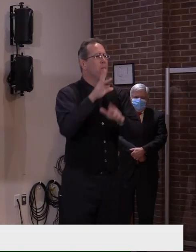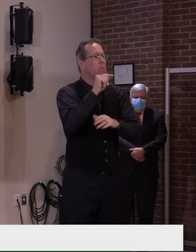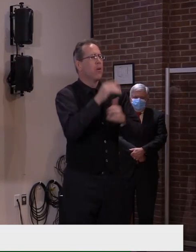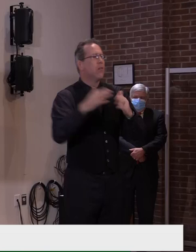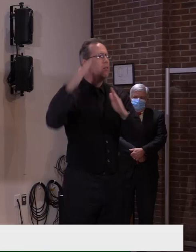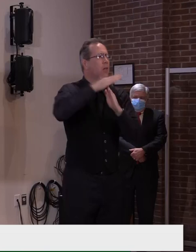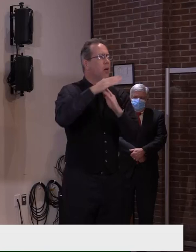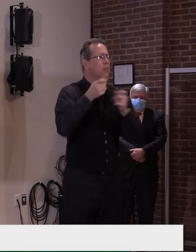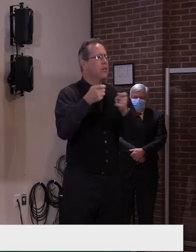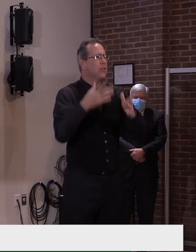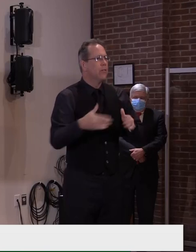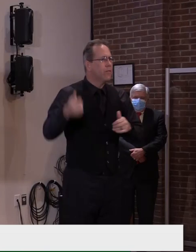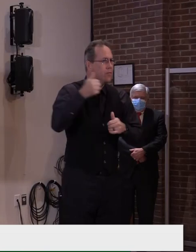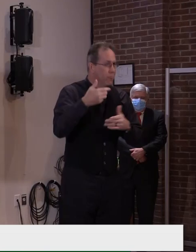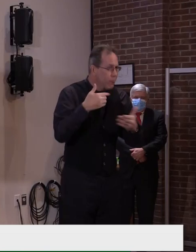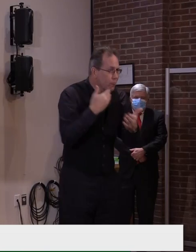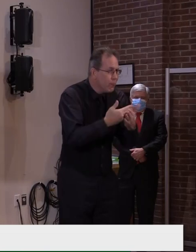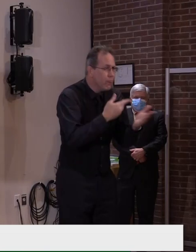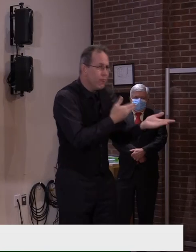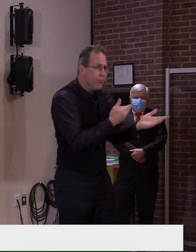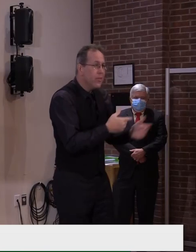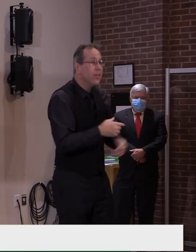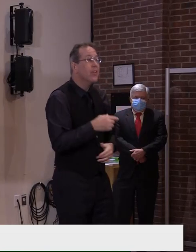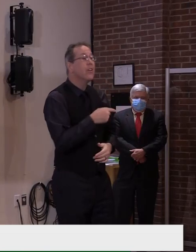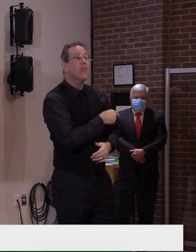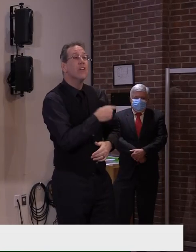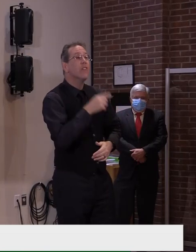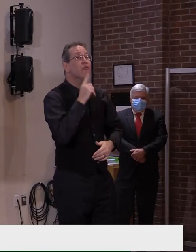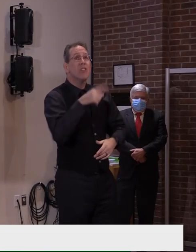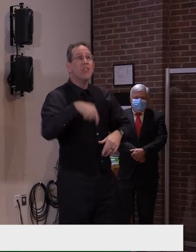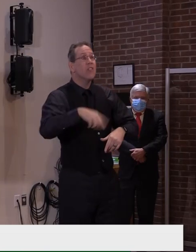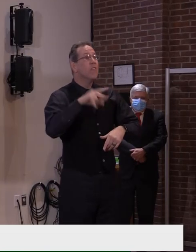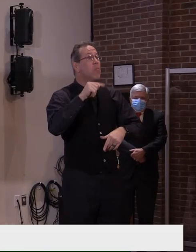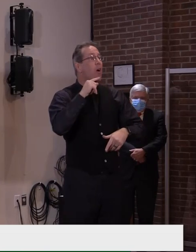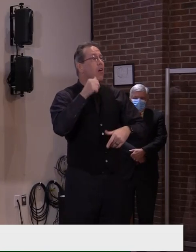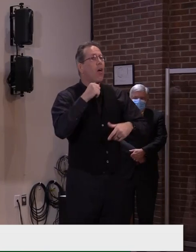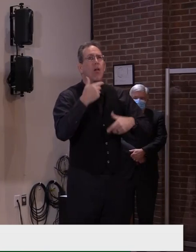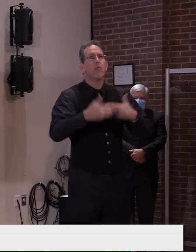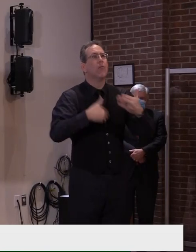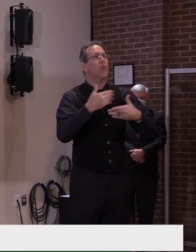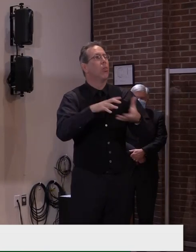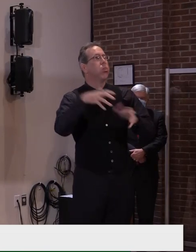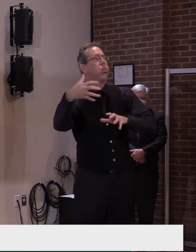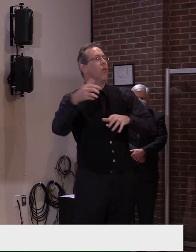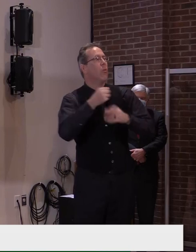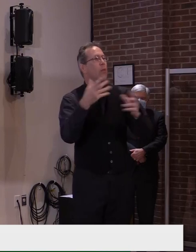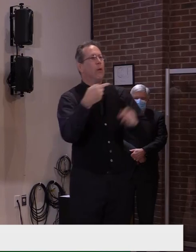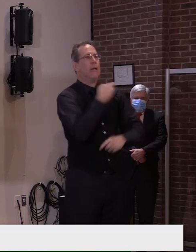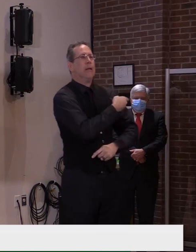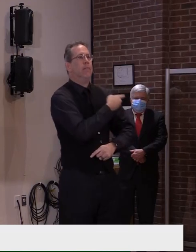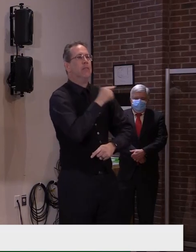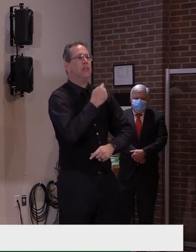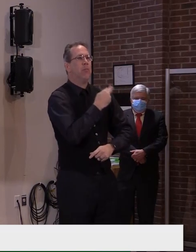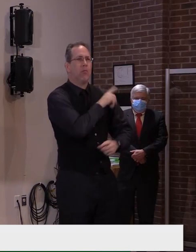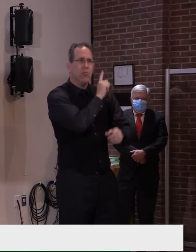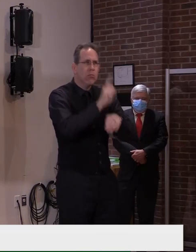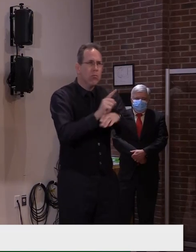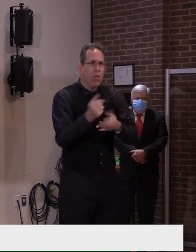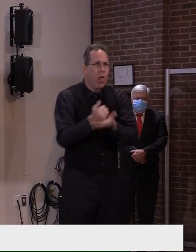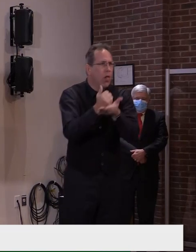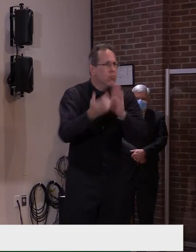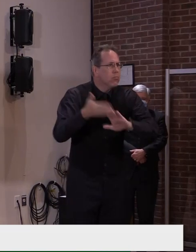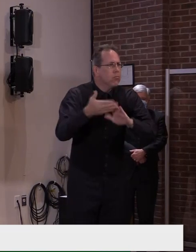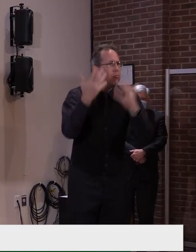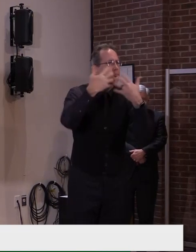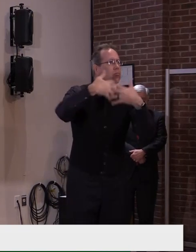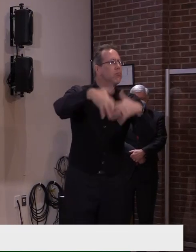sure Vermont would be in the place it is today with the highest vaccination rate in the U.S., highest testing rate, lowest